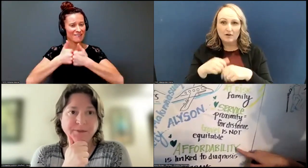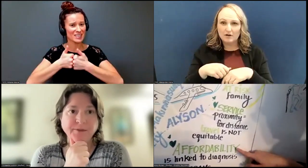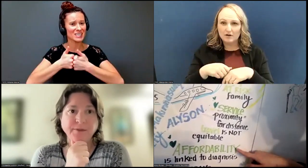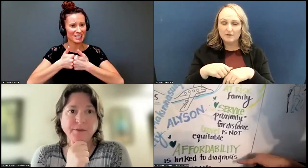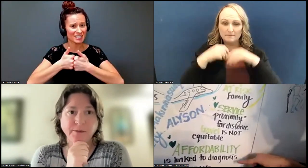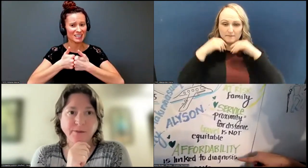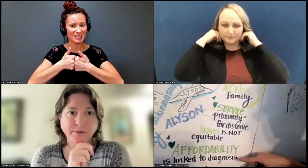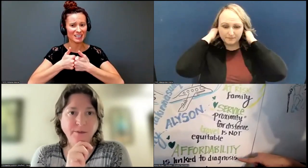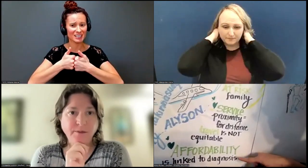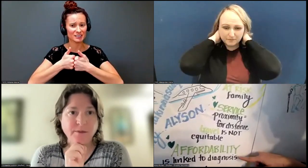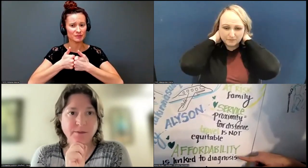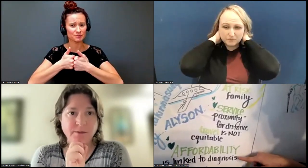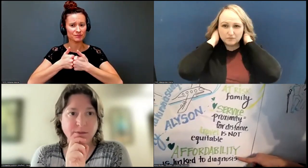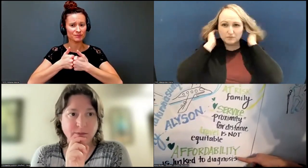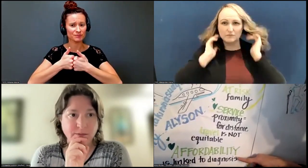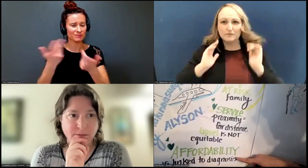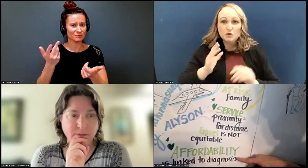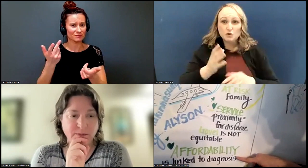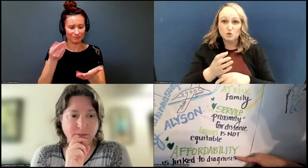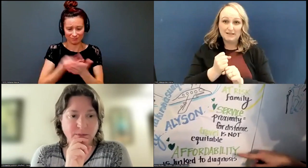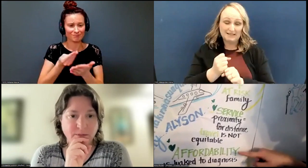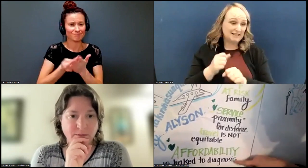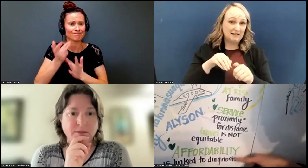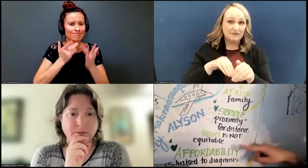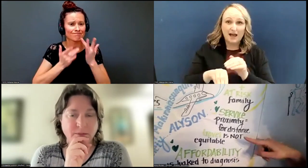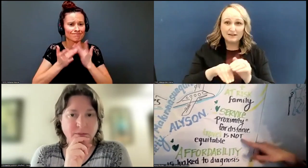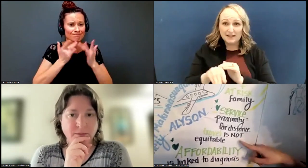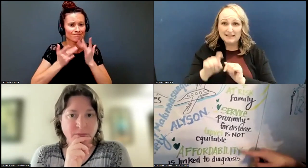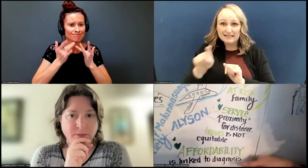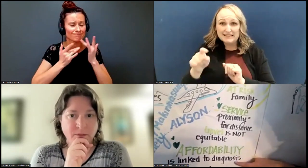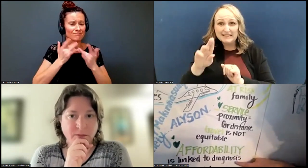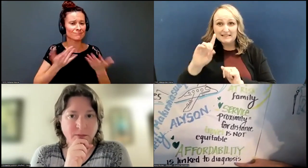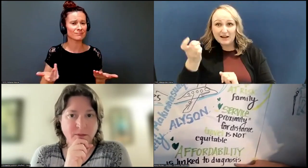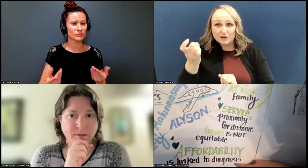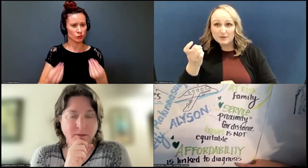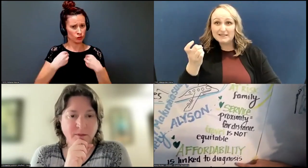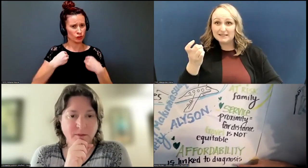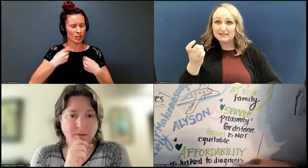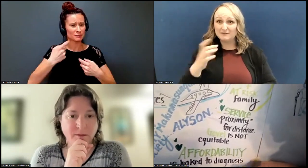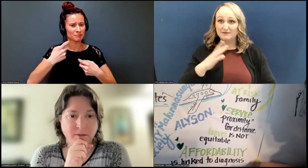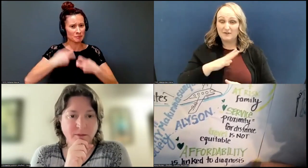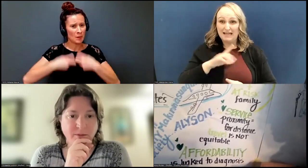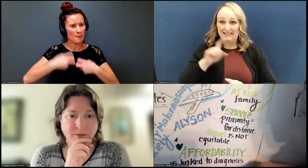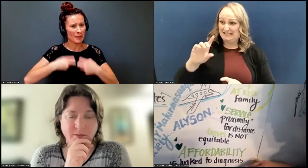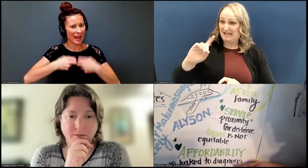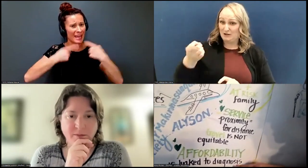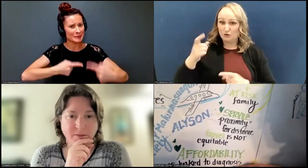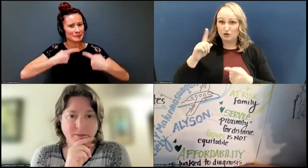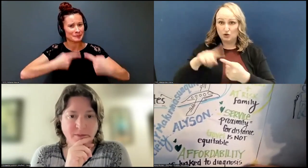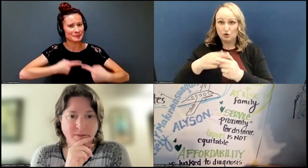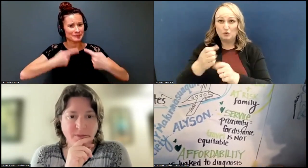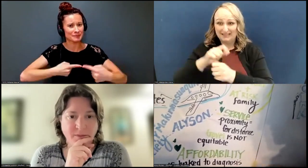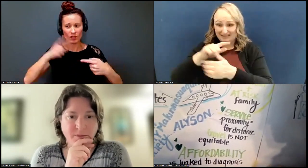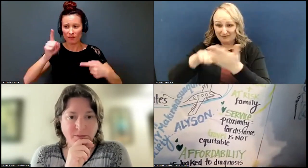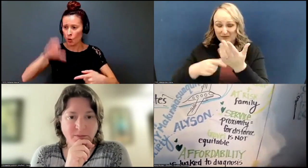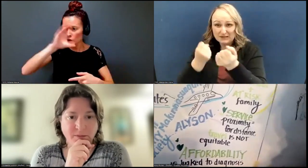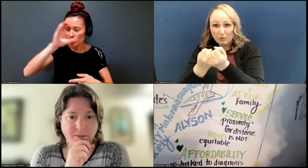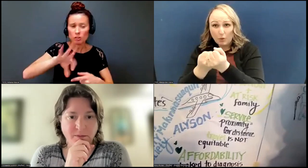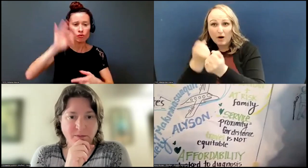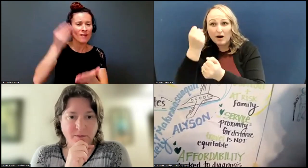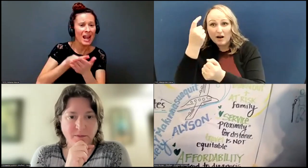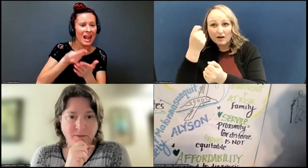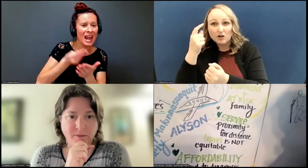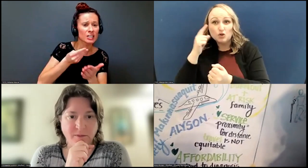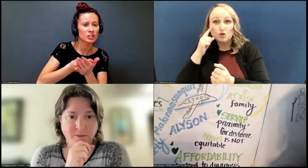out of pocket a lot of time to get your diagnosis, but you have to travel to get your diagnosis. And so, you know, a lot of people and families are